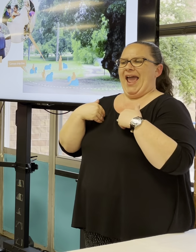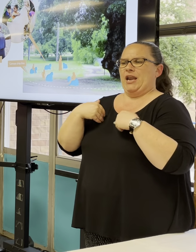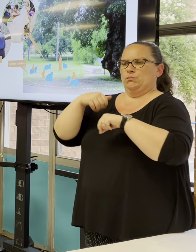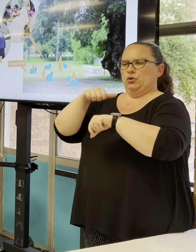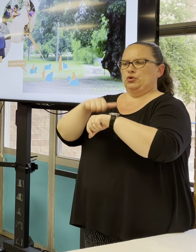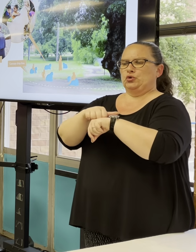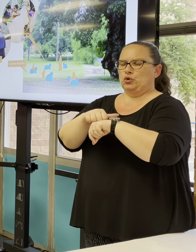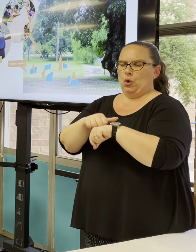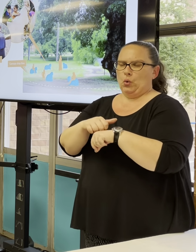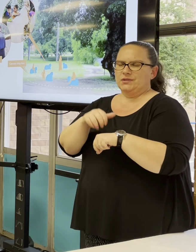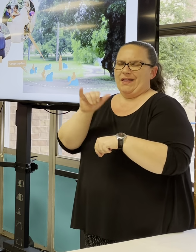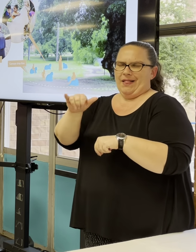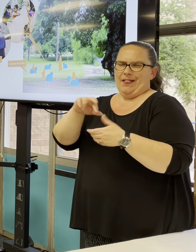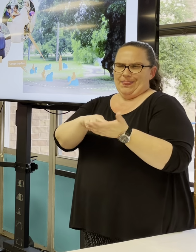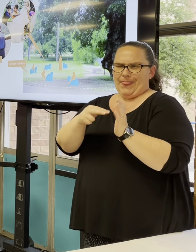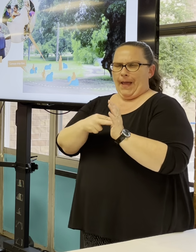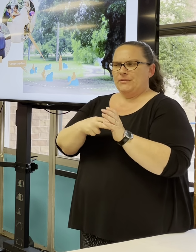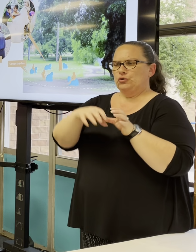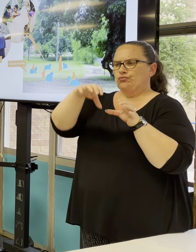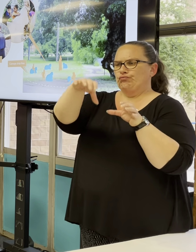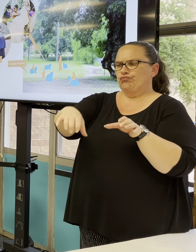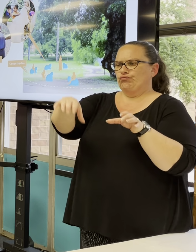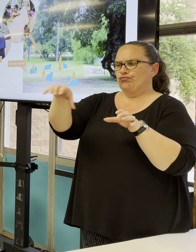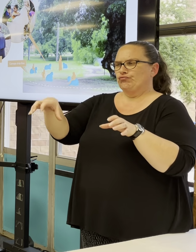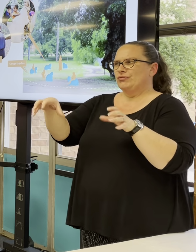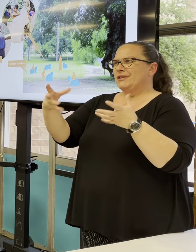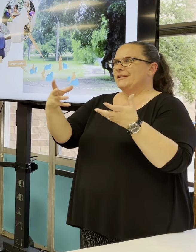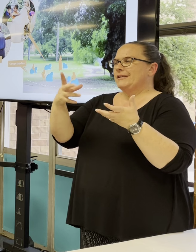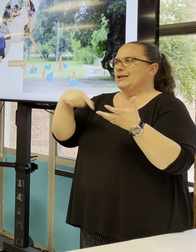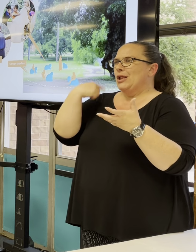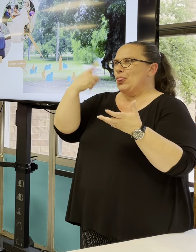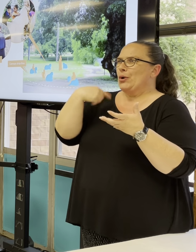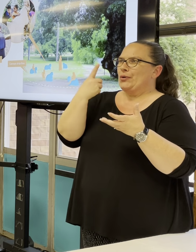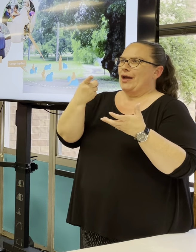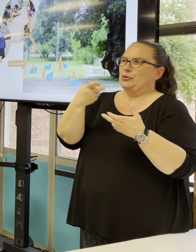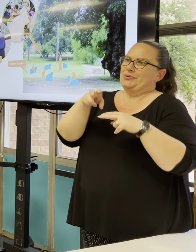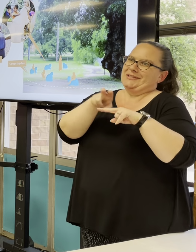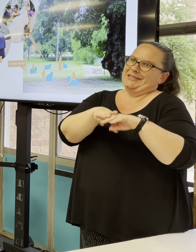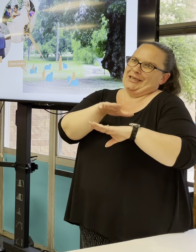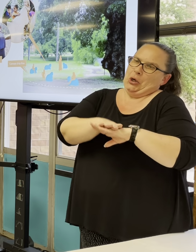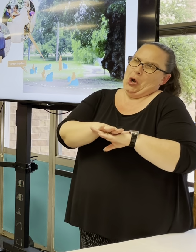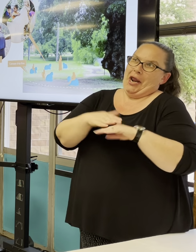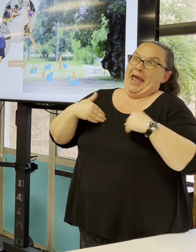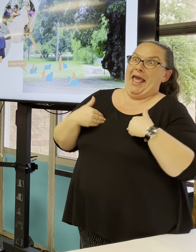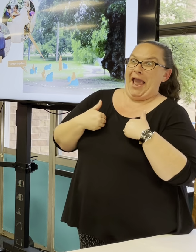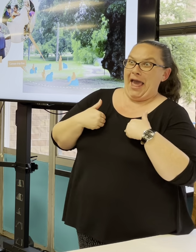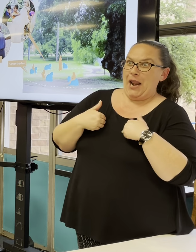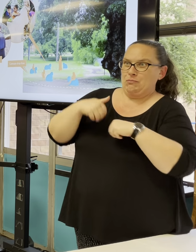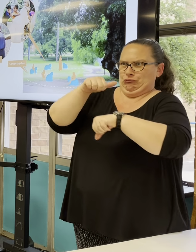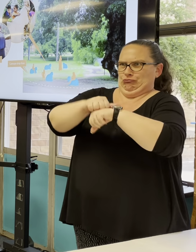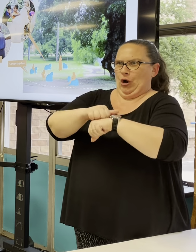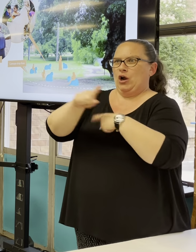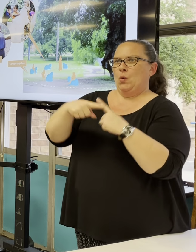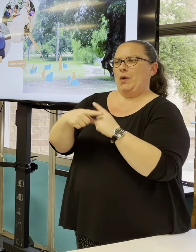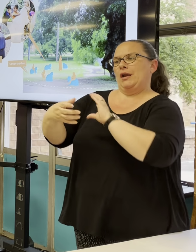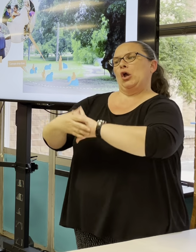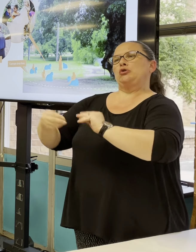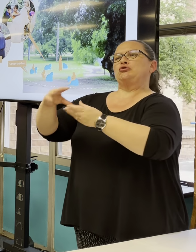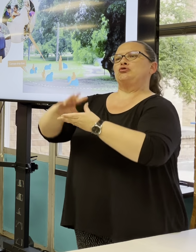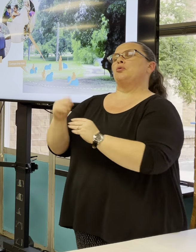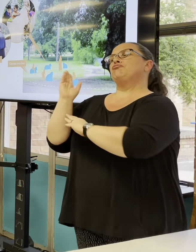of create the narrative of sitting on an animal while listening to a story being read to you. Now,